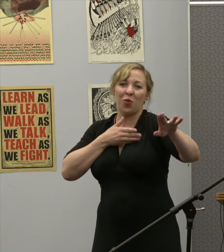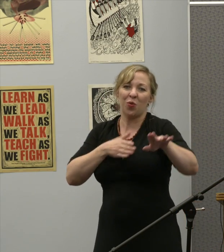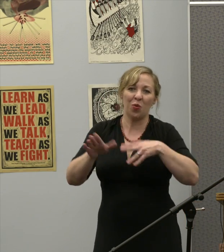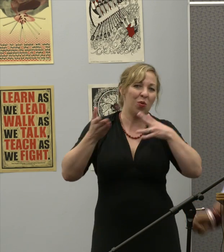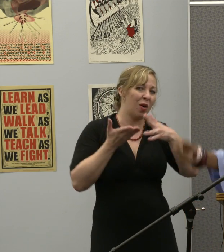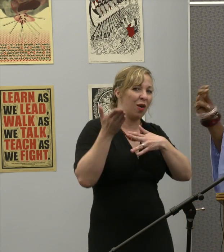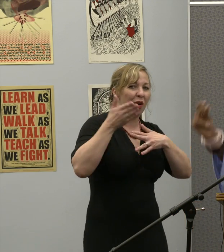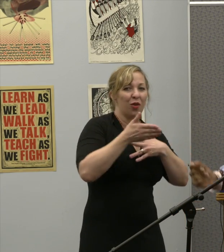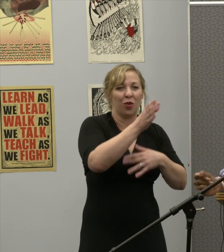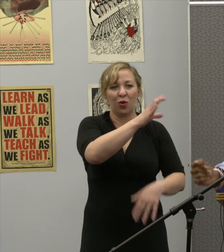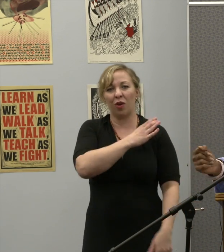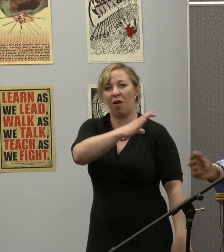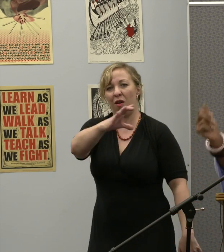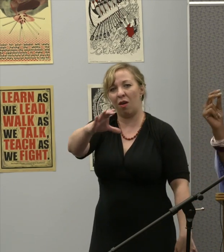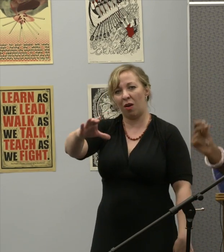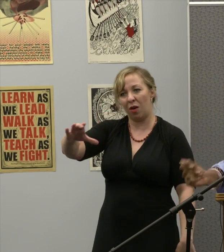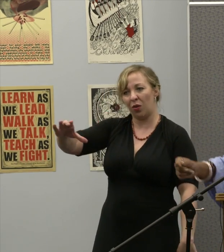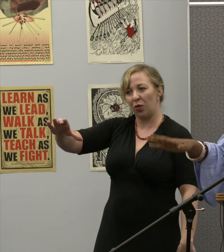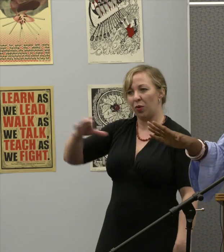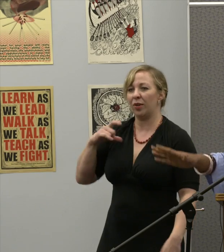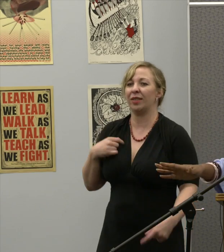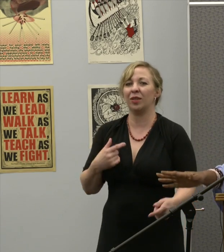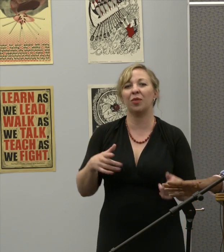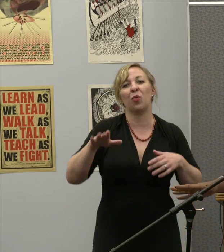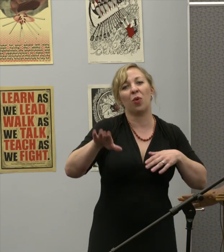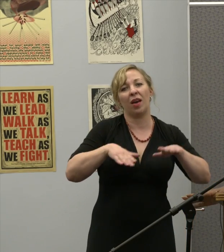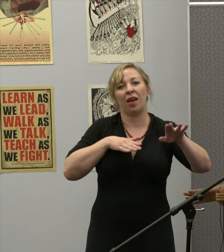Wade in the Congress, children.